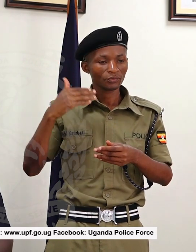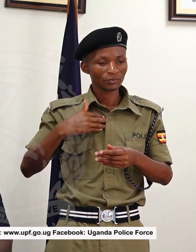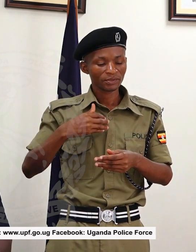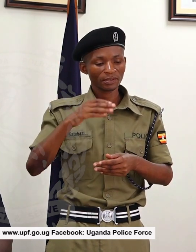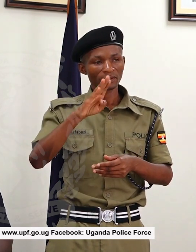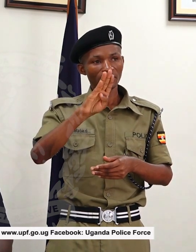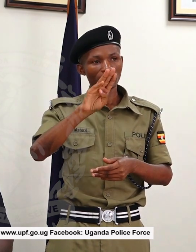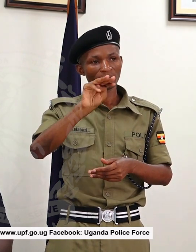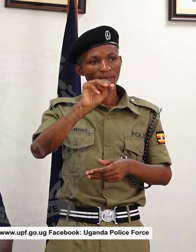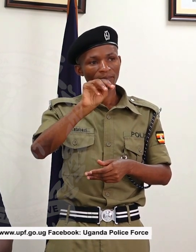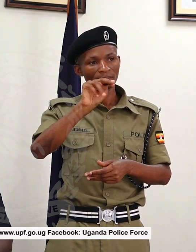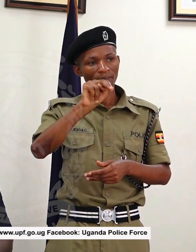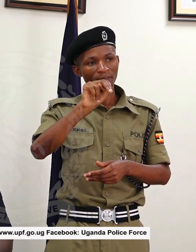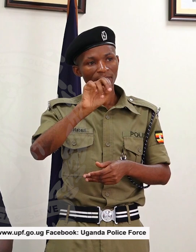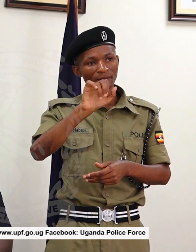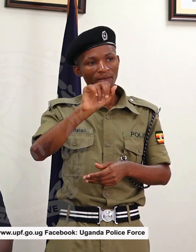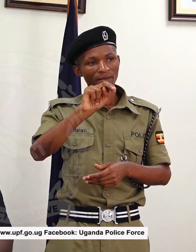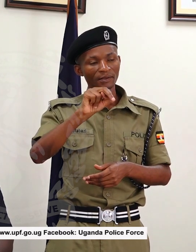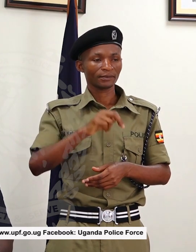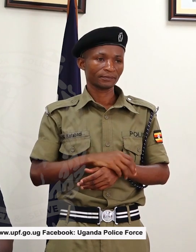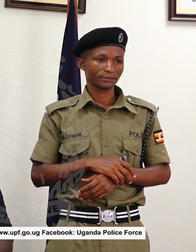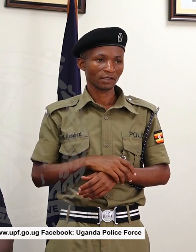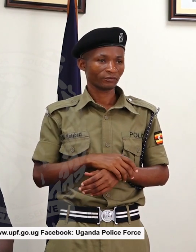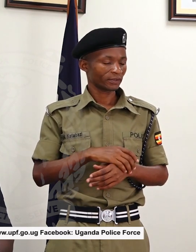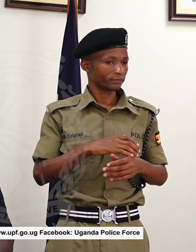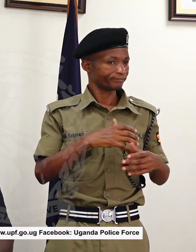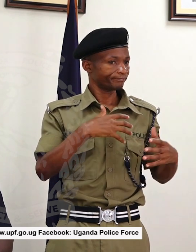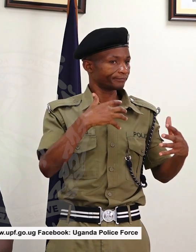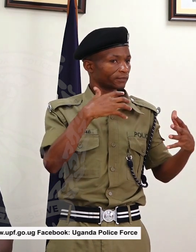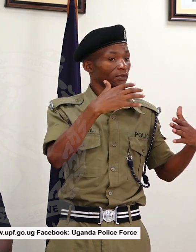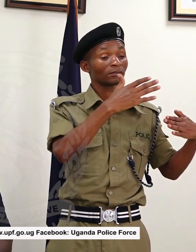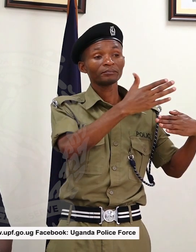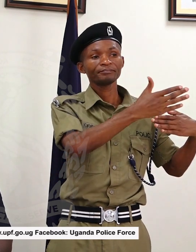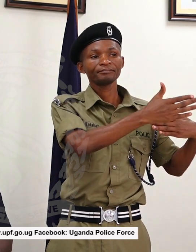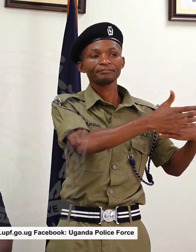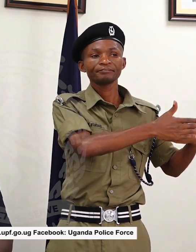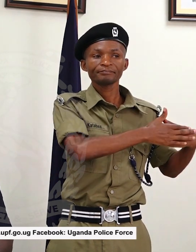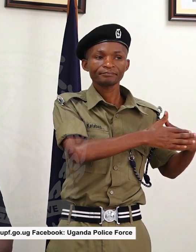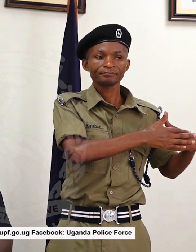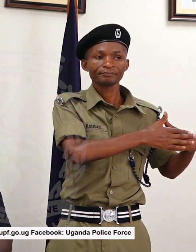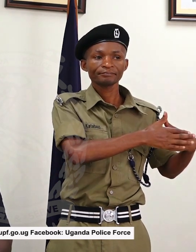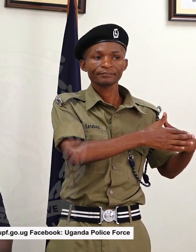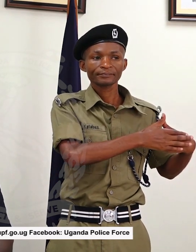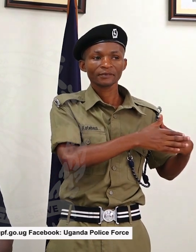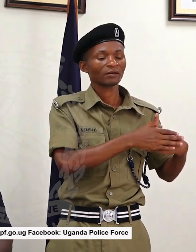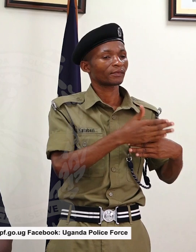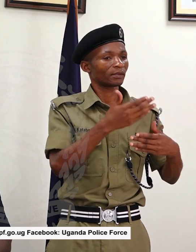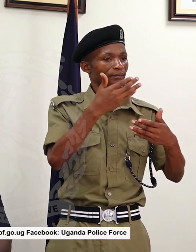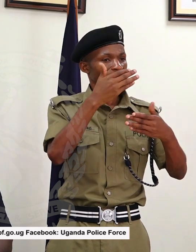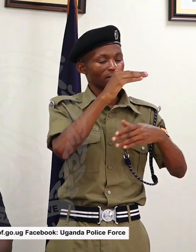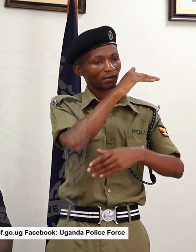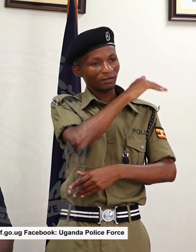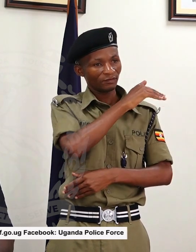zone in Chibuyewan Parish, where he confined them until late that evening. He later abandoned